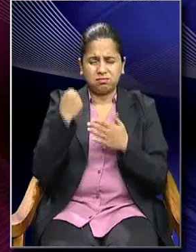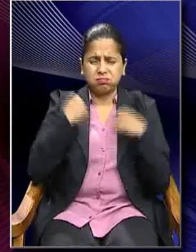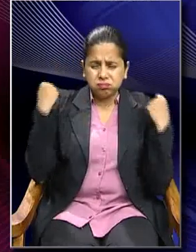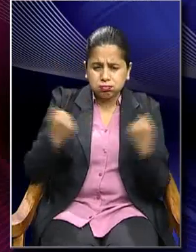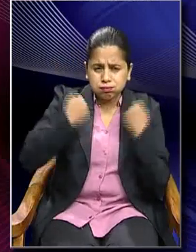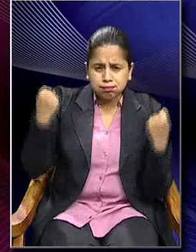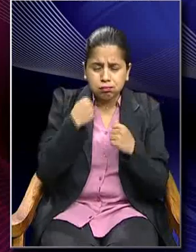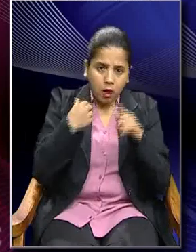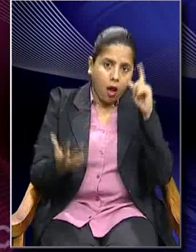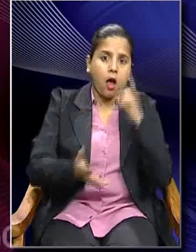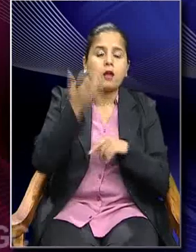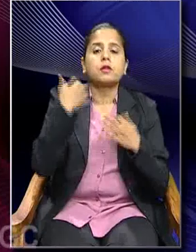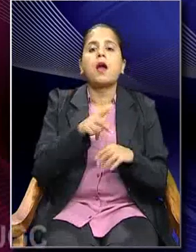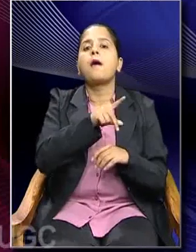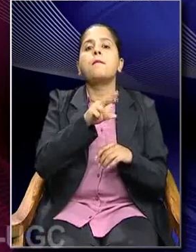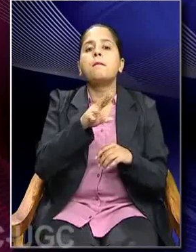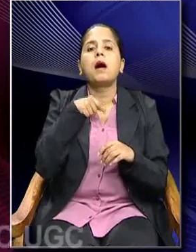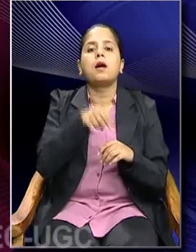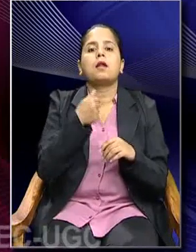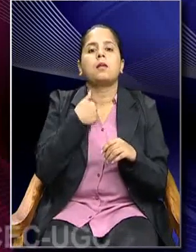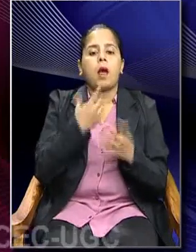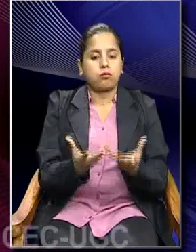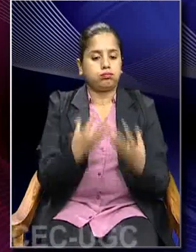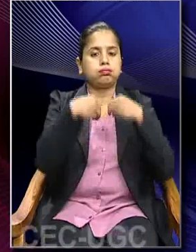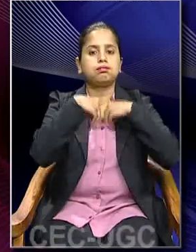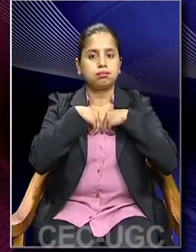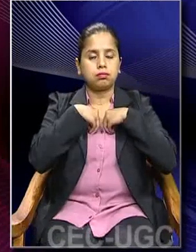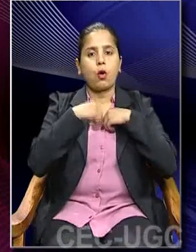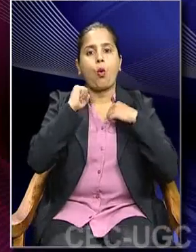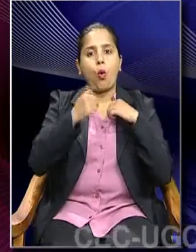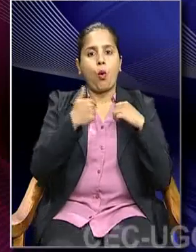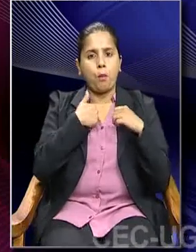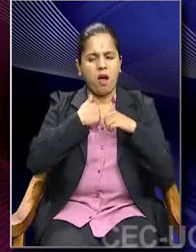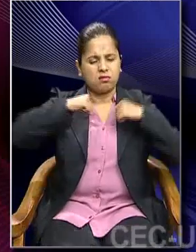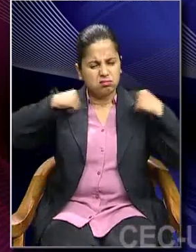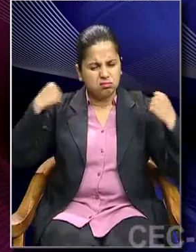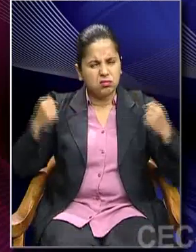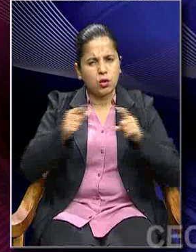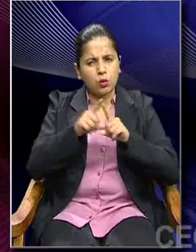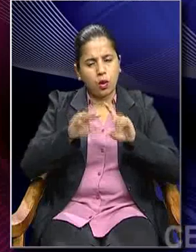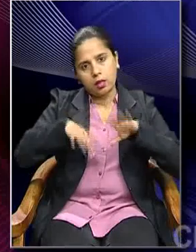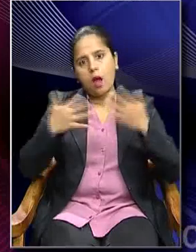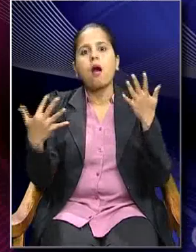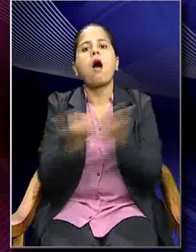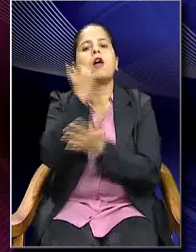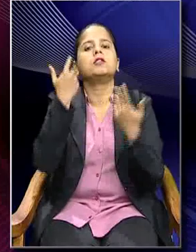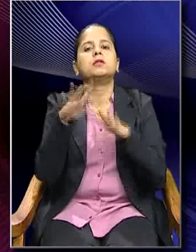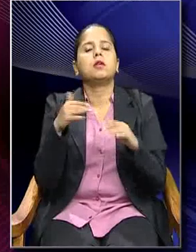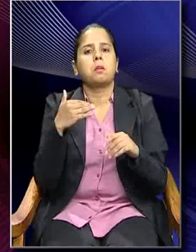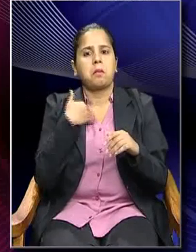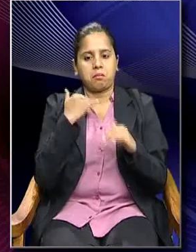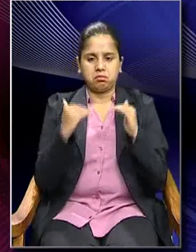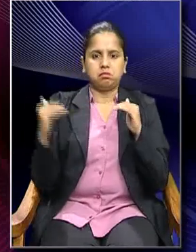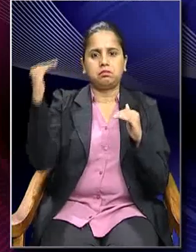term says, is something that you acquire through your merit and effort. So it is based on the